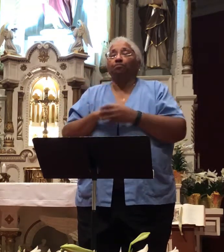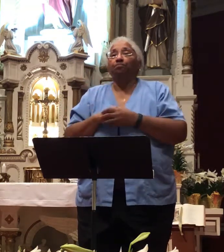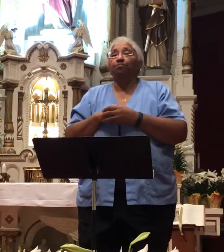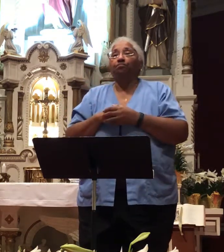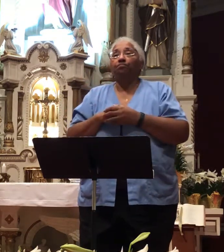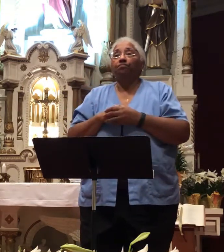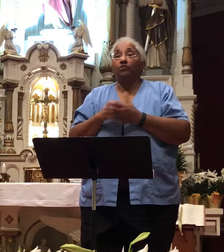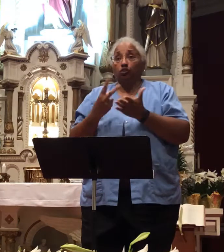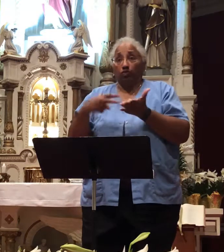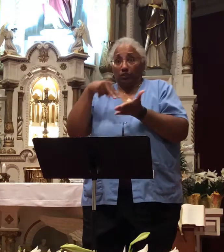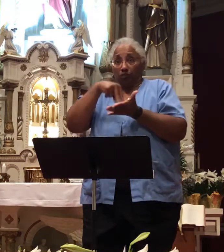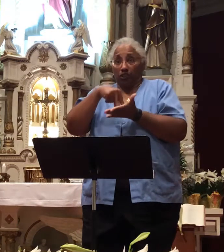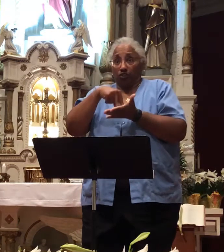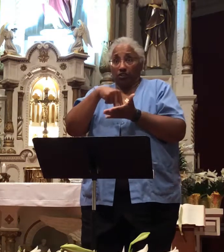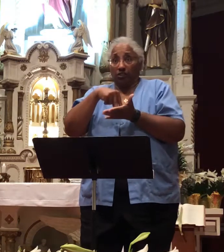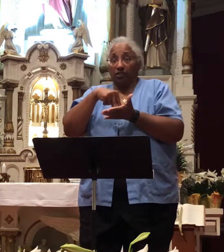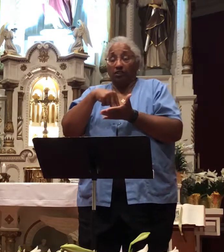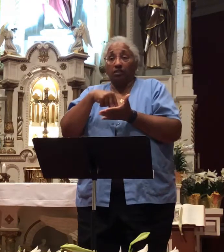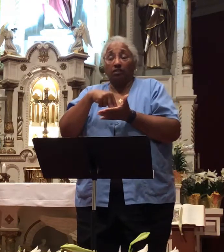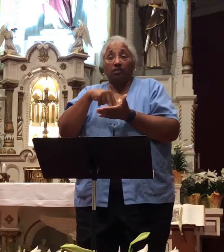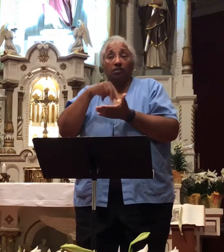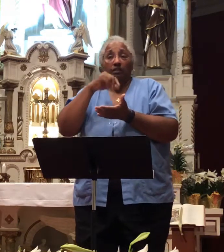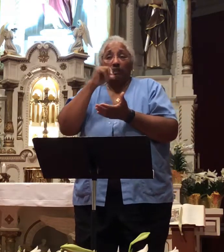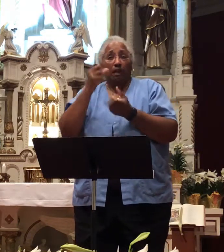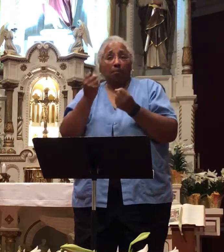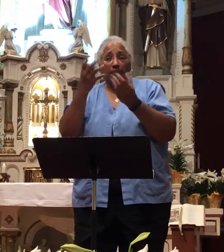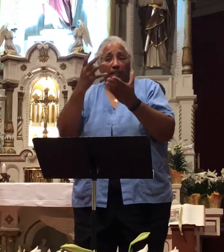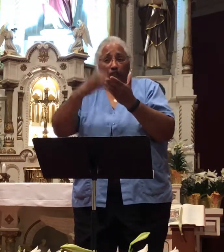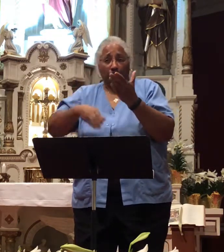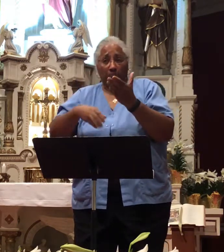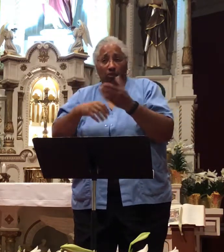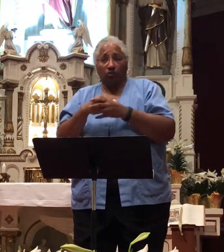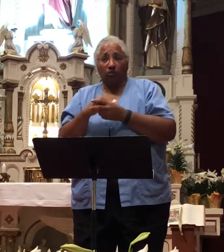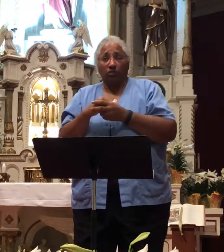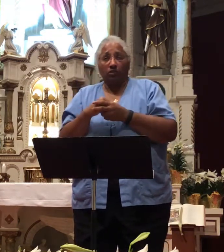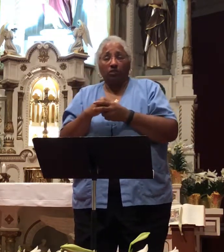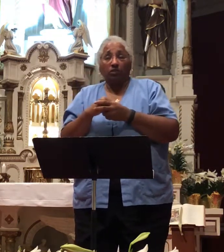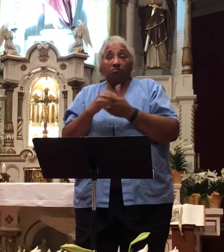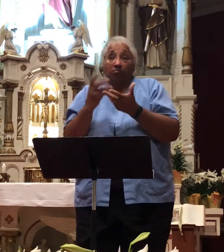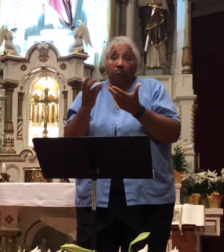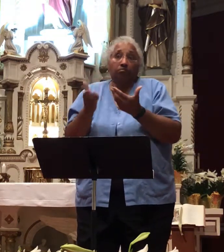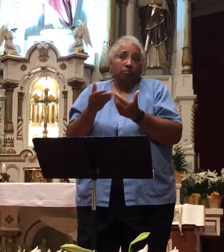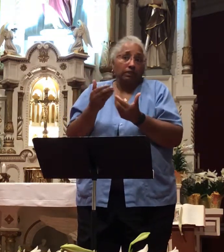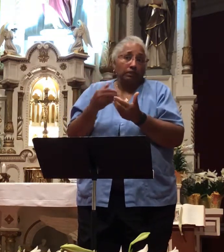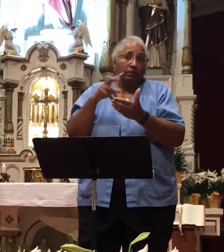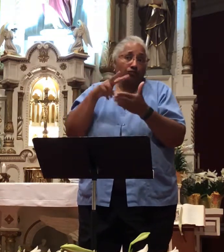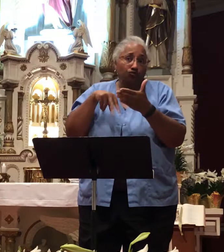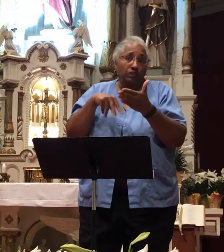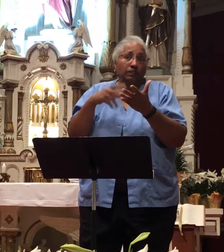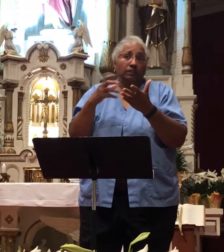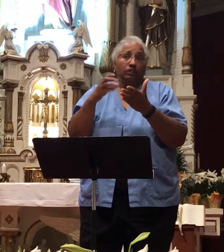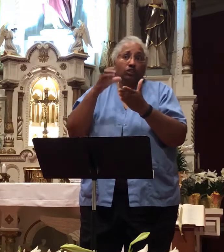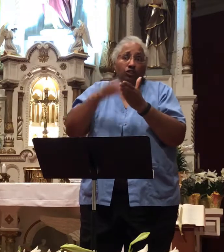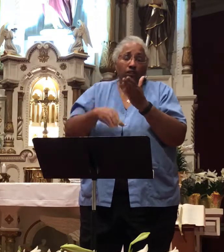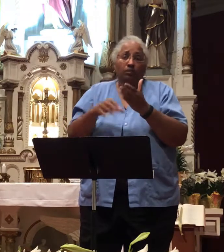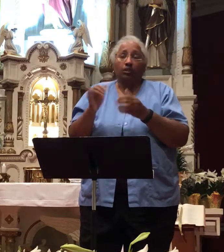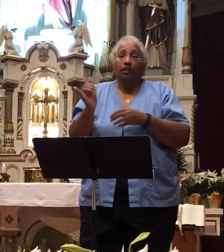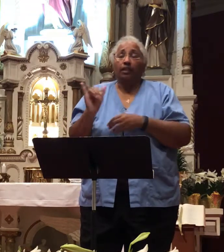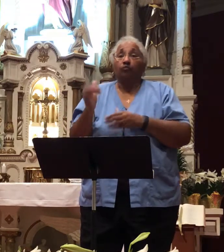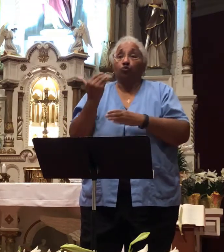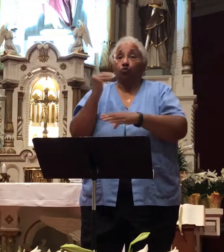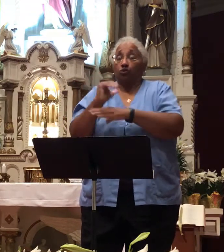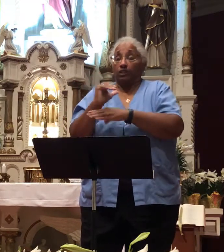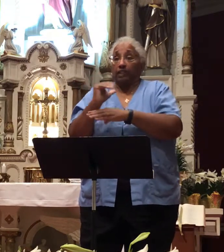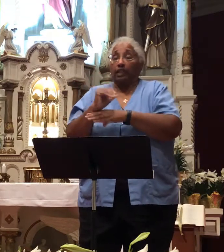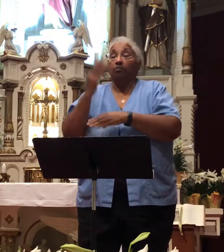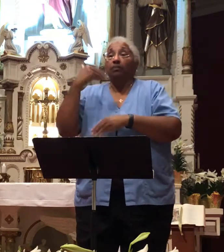the resurrection. And there are not too many chapters. It's rather easy to read the chapters like tonight,